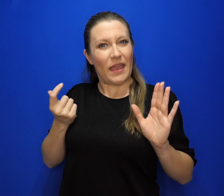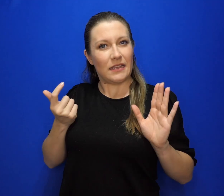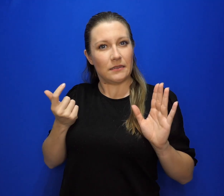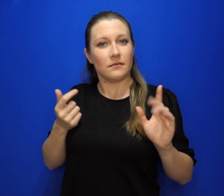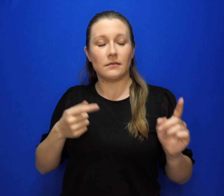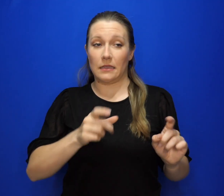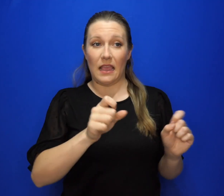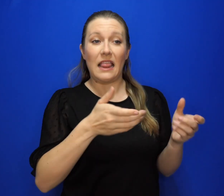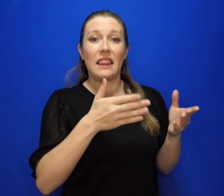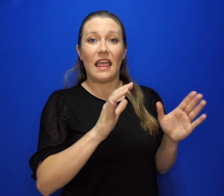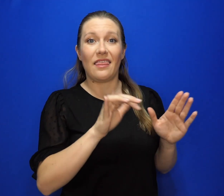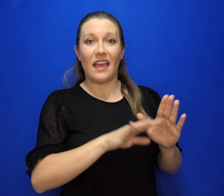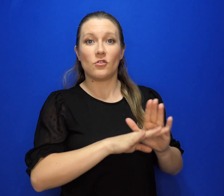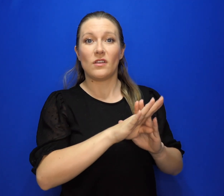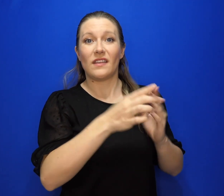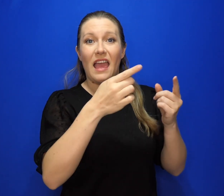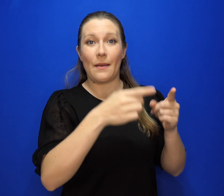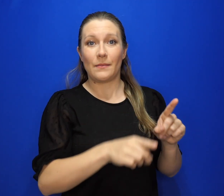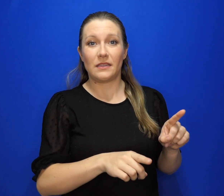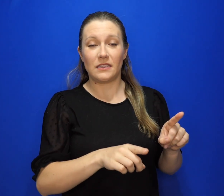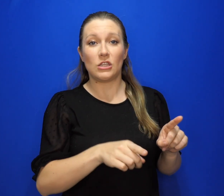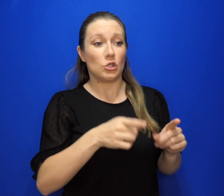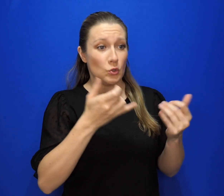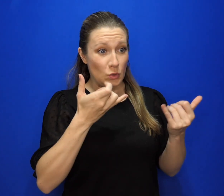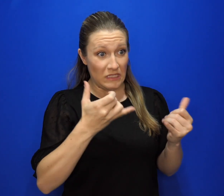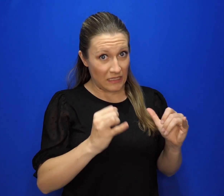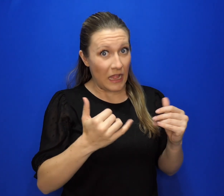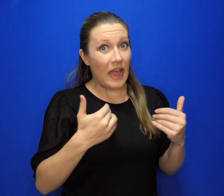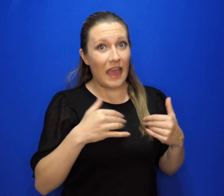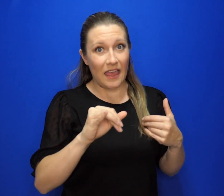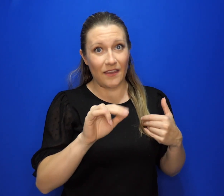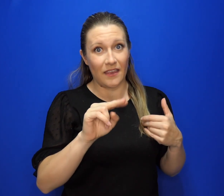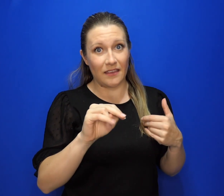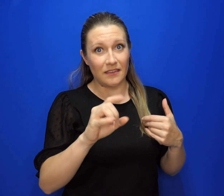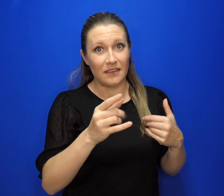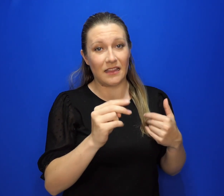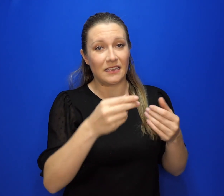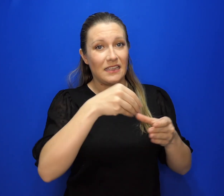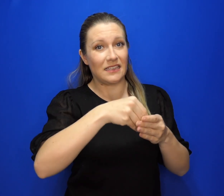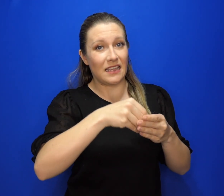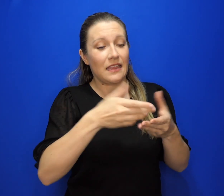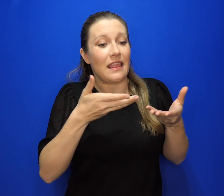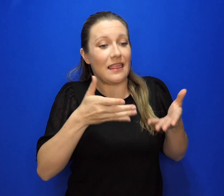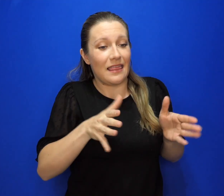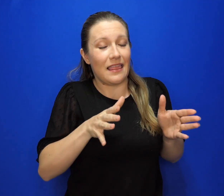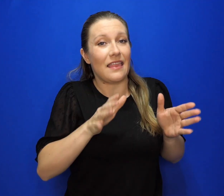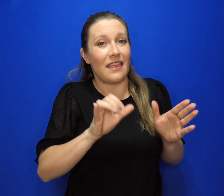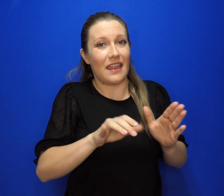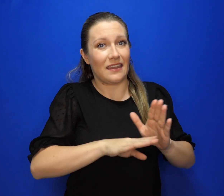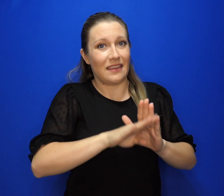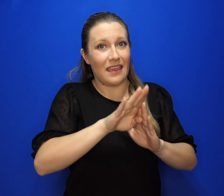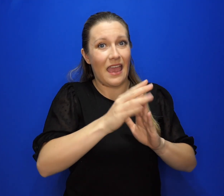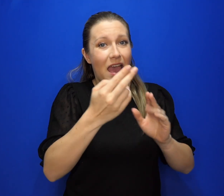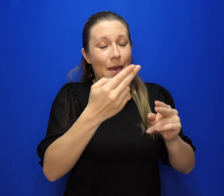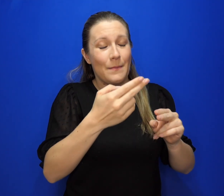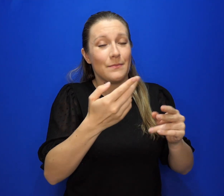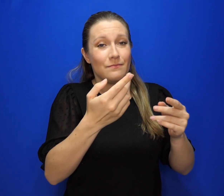that point, you definitely still have insulin. Now let the drift happen. I mean, you don't like high blood sugars, but this is a different scenario